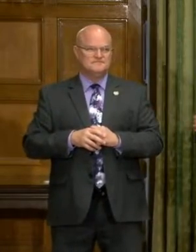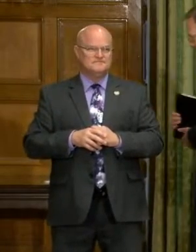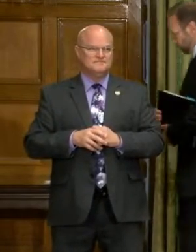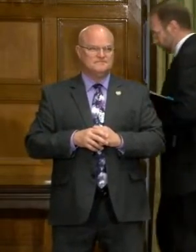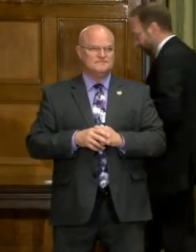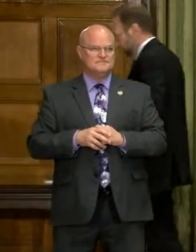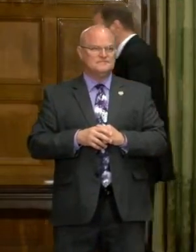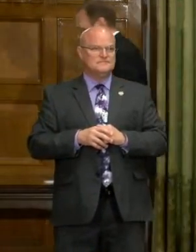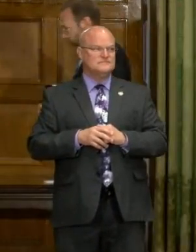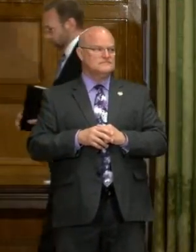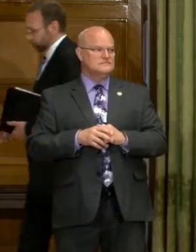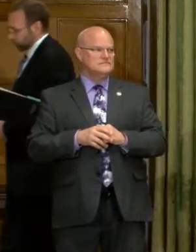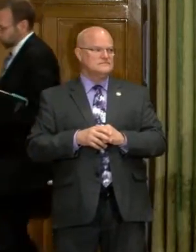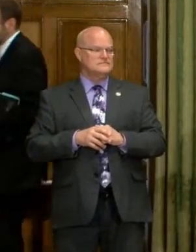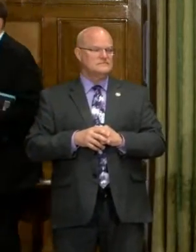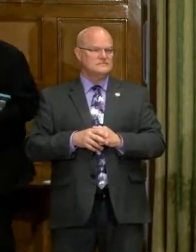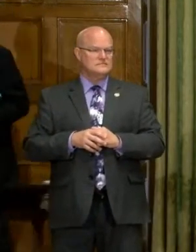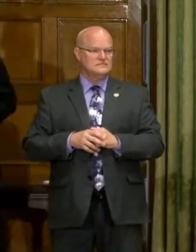Any other questions?